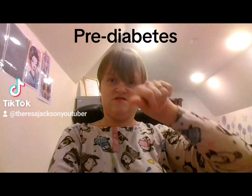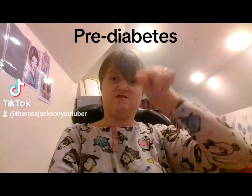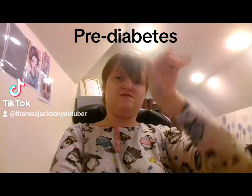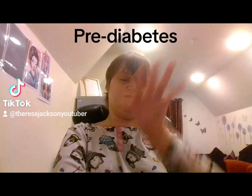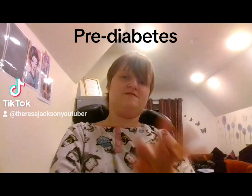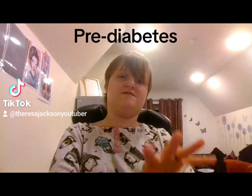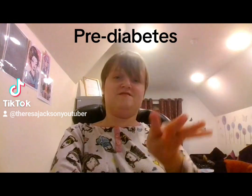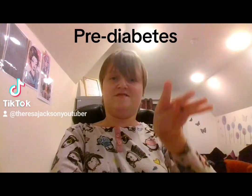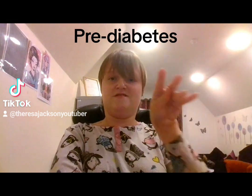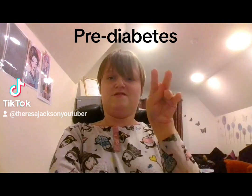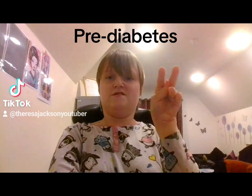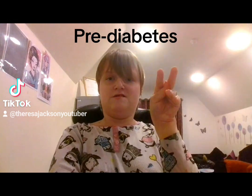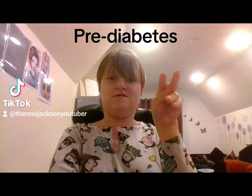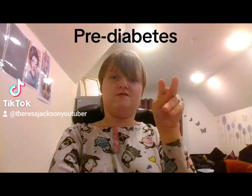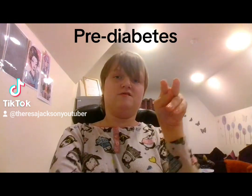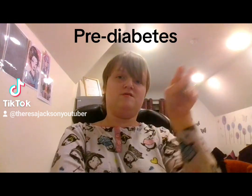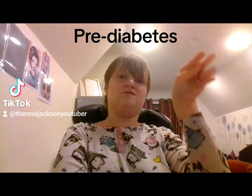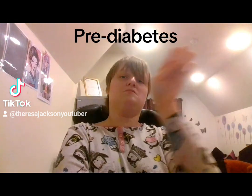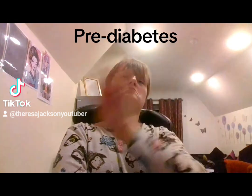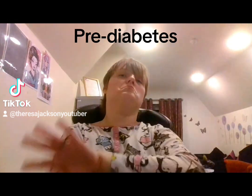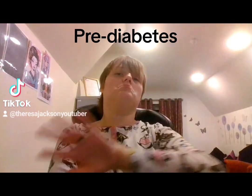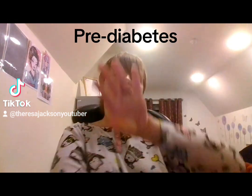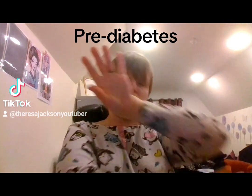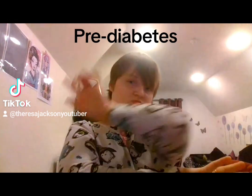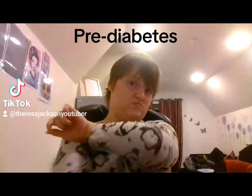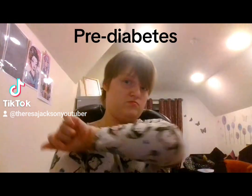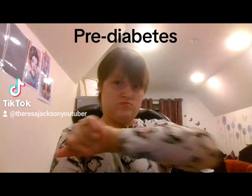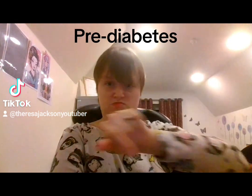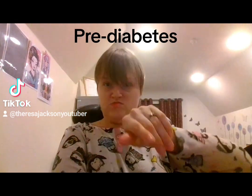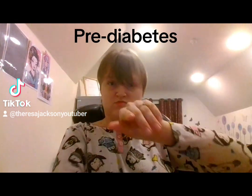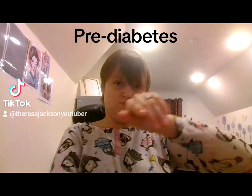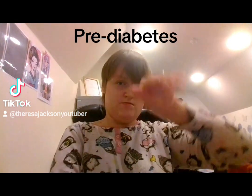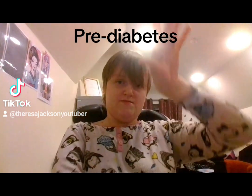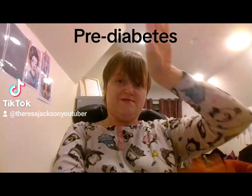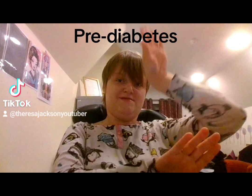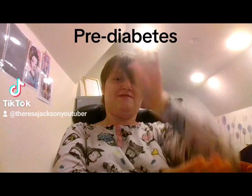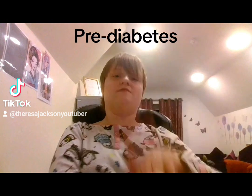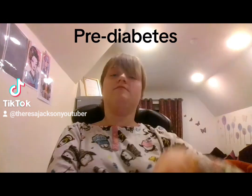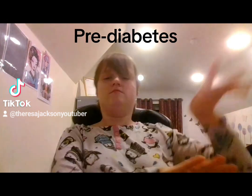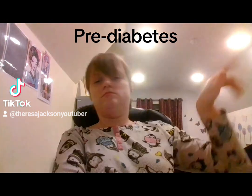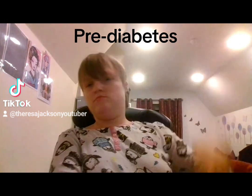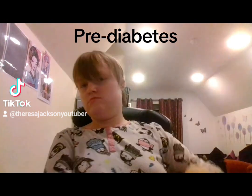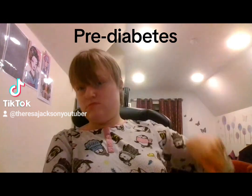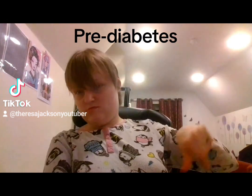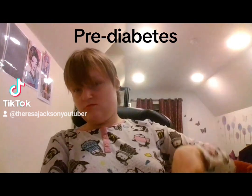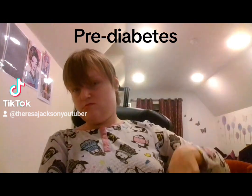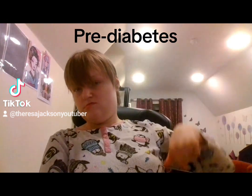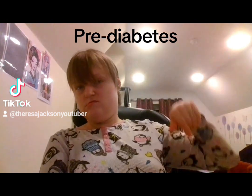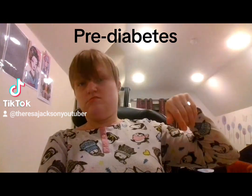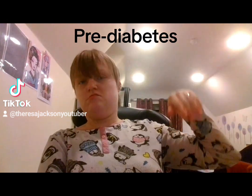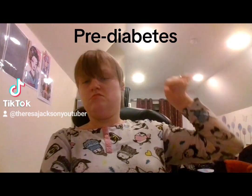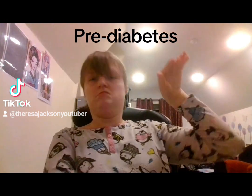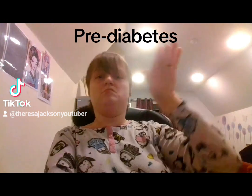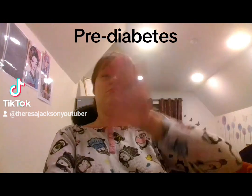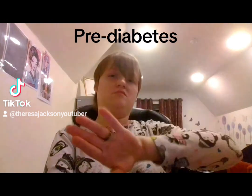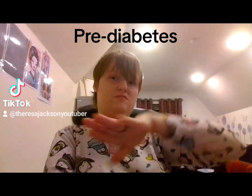2 diabetes, this can eventually tire the pancreas out, meaning their body makes less and